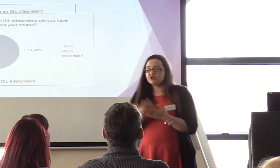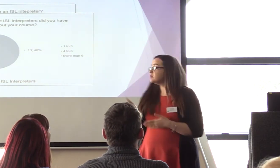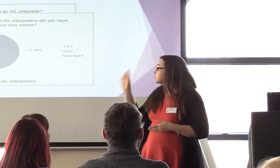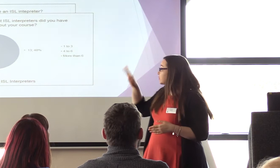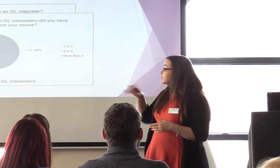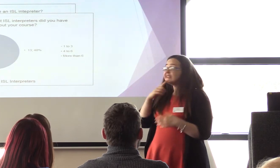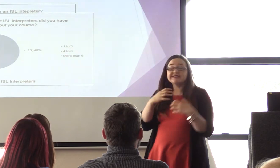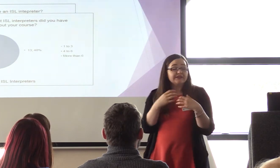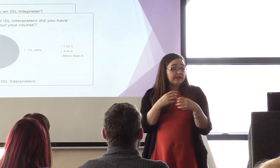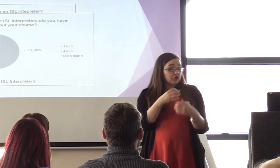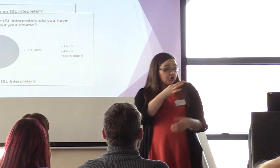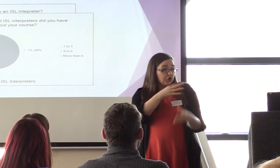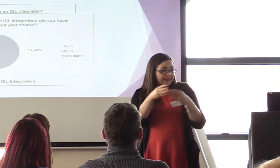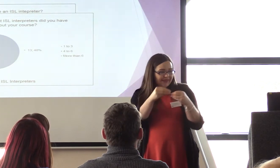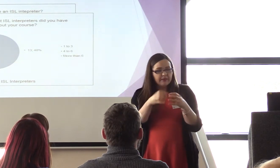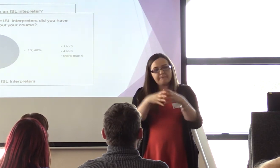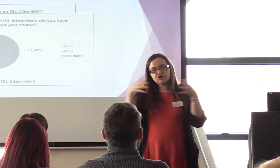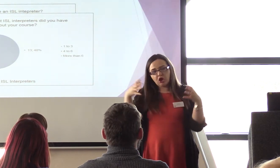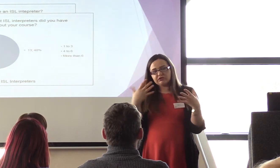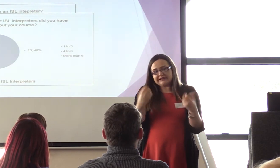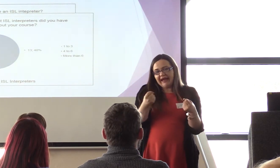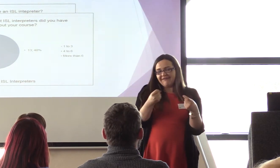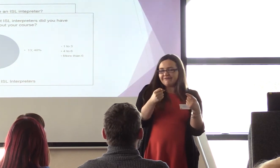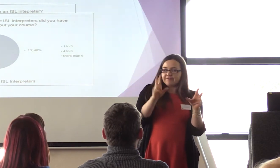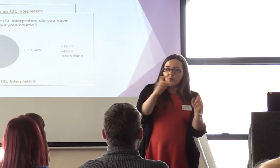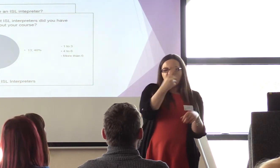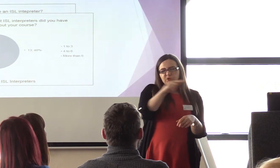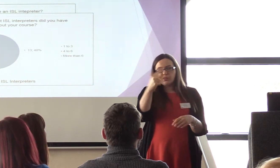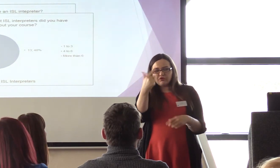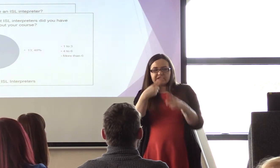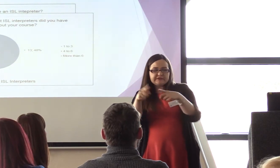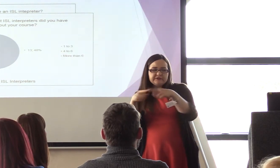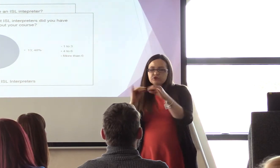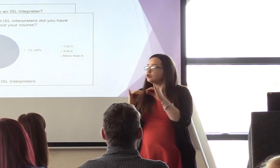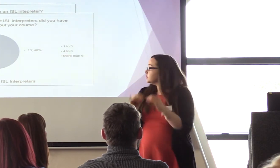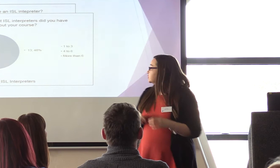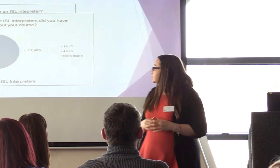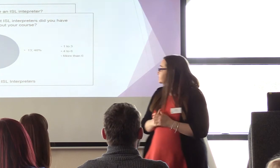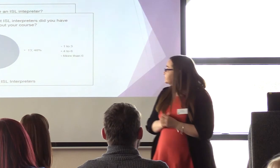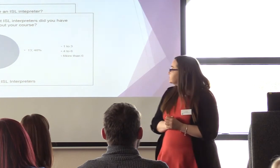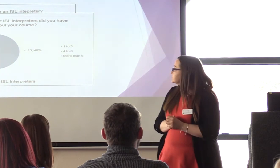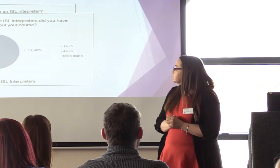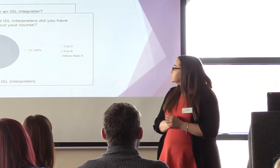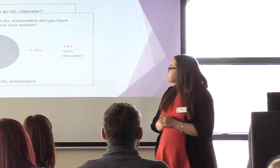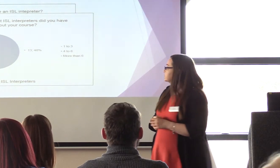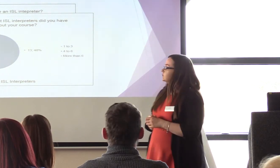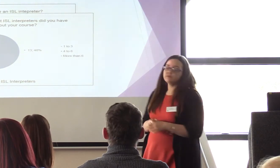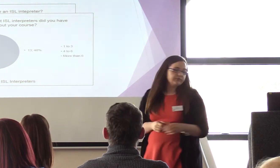asked that question, to see how many different interpreters that the students had to use. The good thing is that most